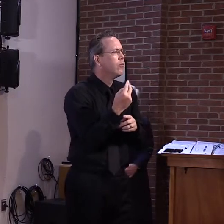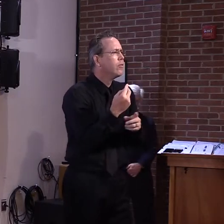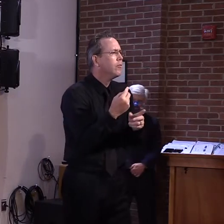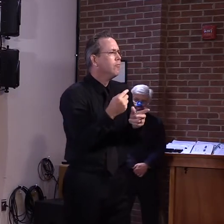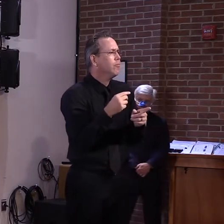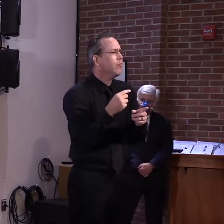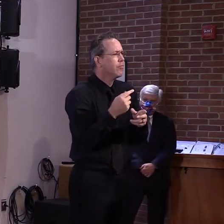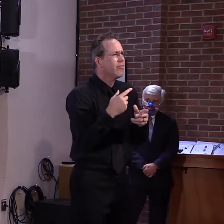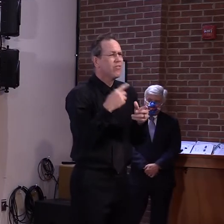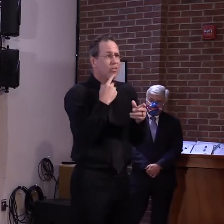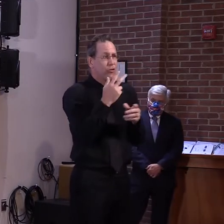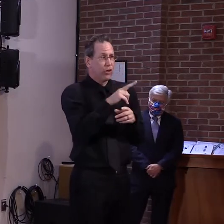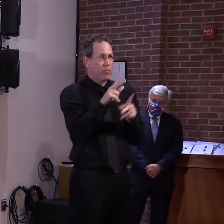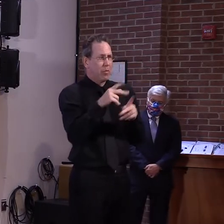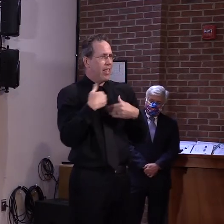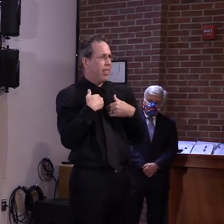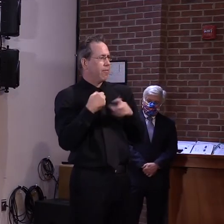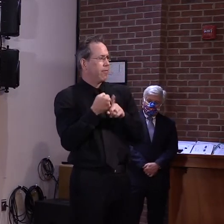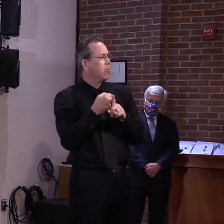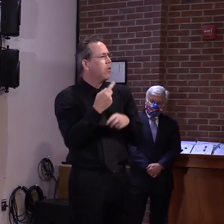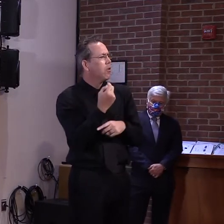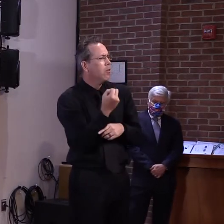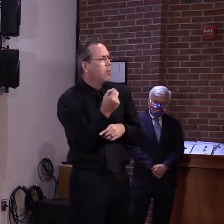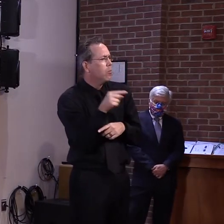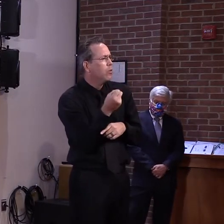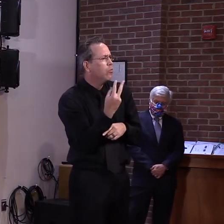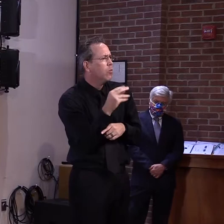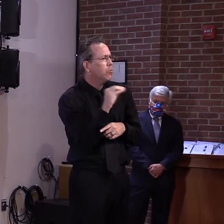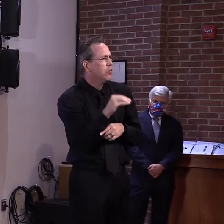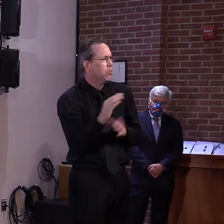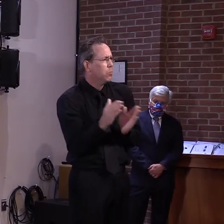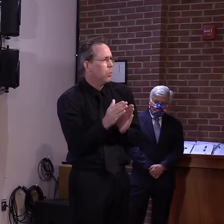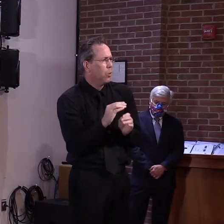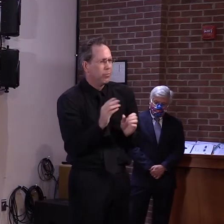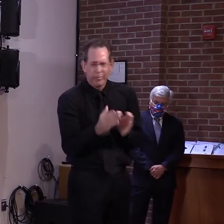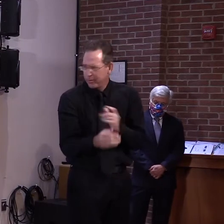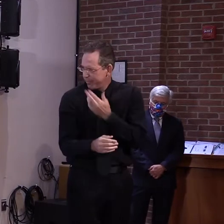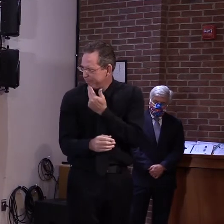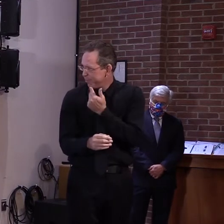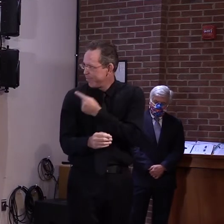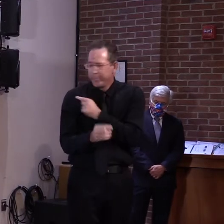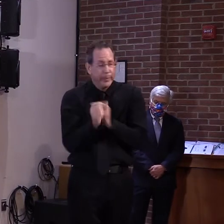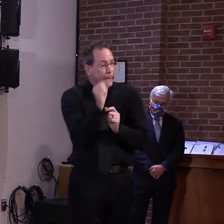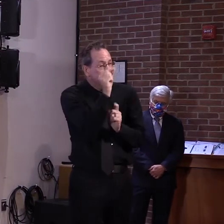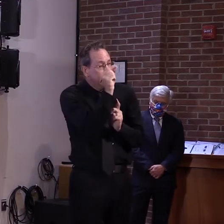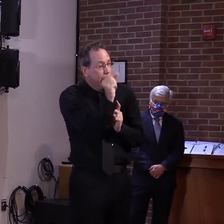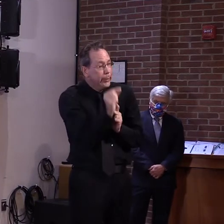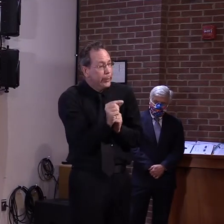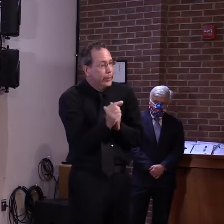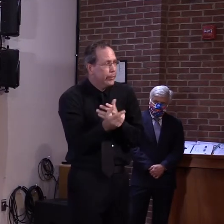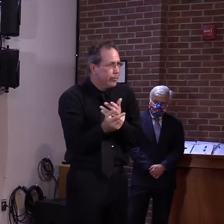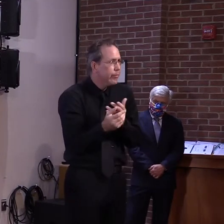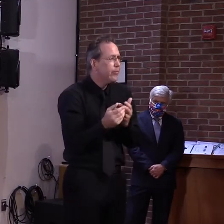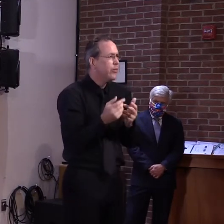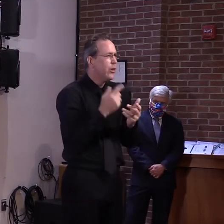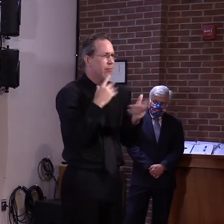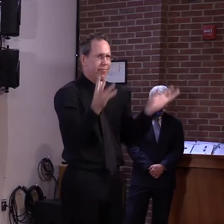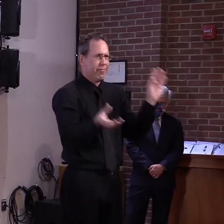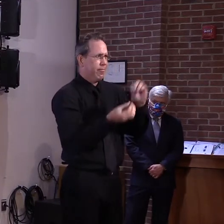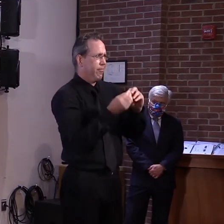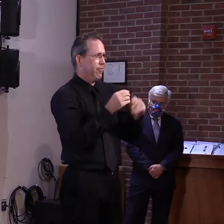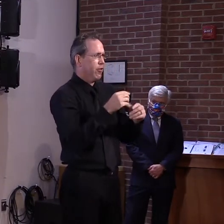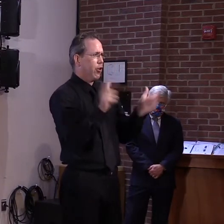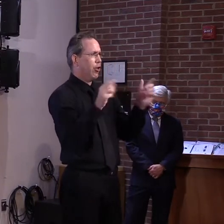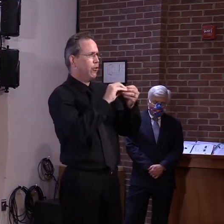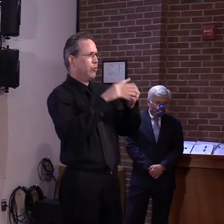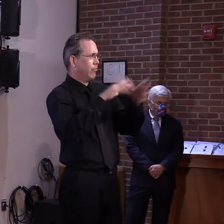students on campus, whether living on campus or taking a class on campus. So that is a very good result. We see also